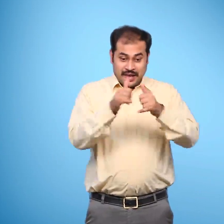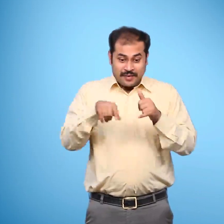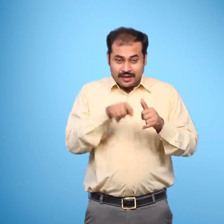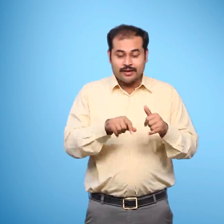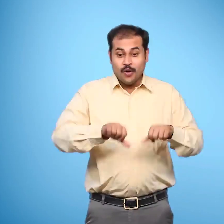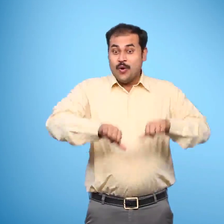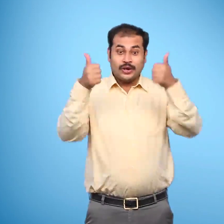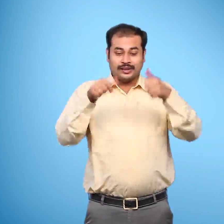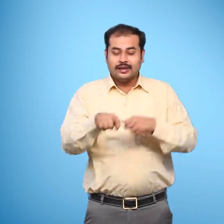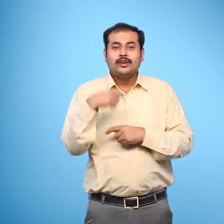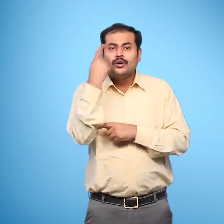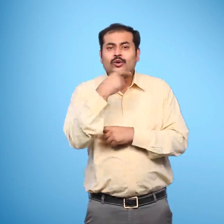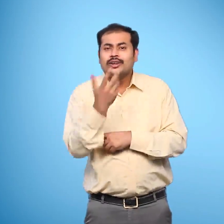Who won the game?